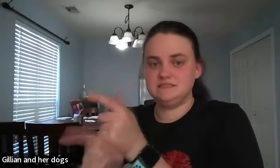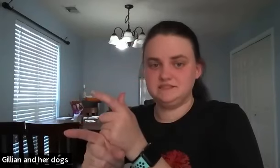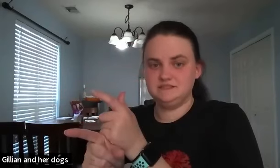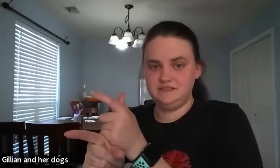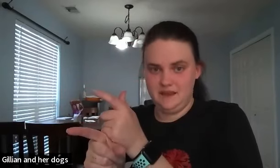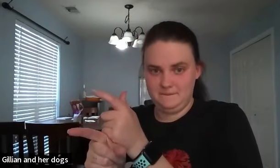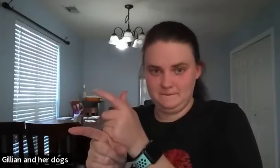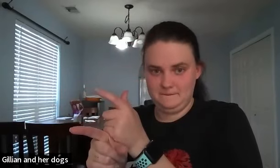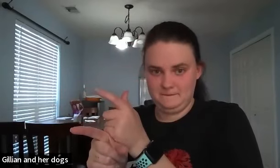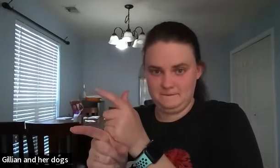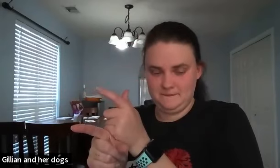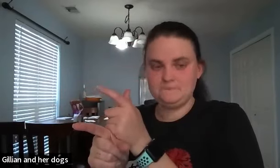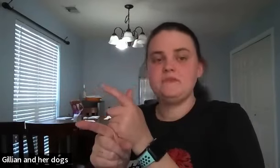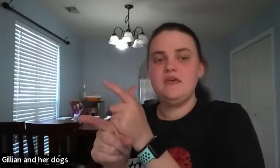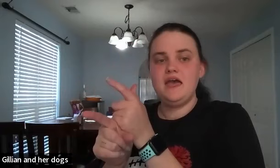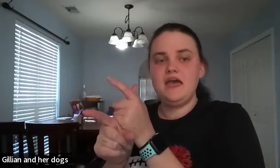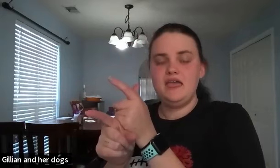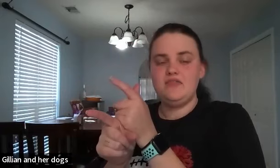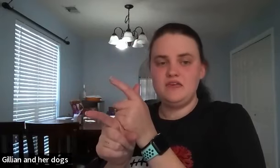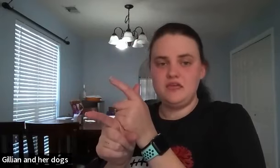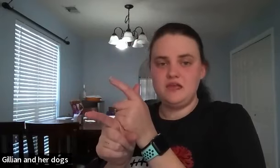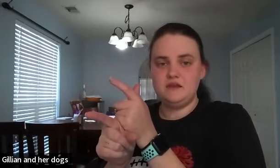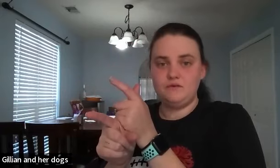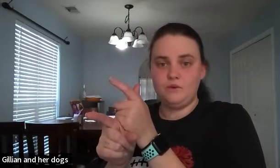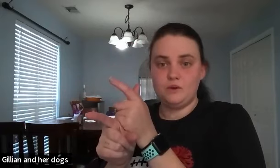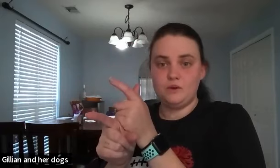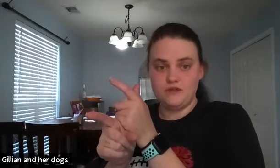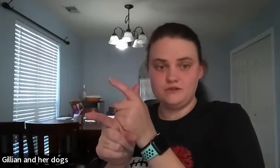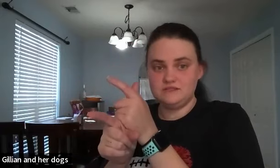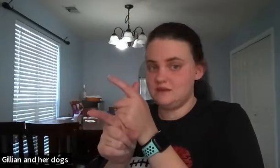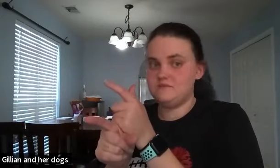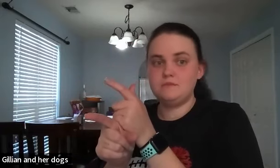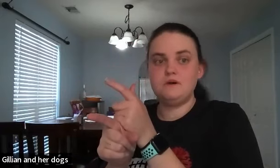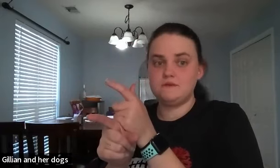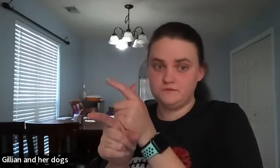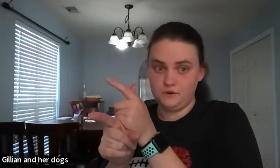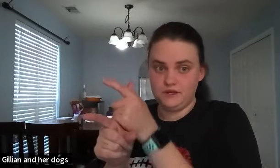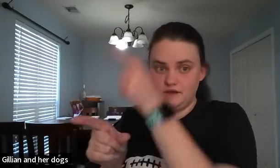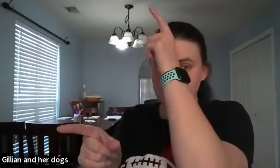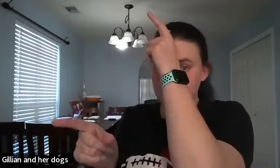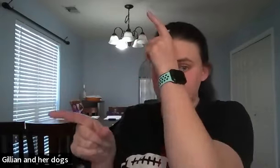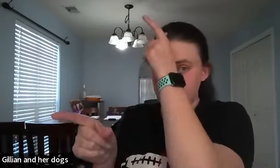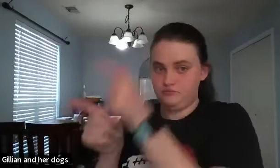Sister. Yeah. And then for brother, same thing, but from your forehead,